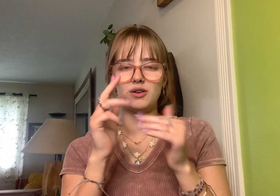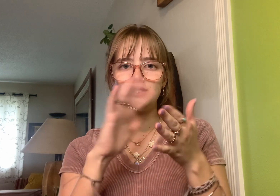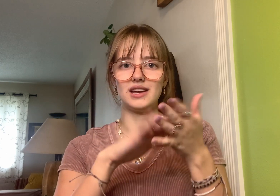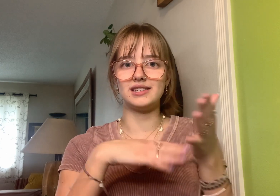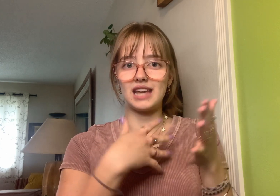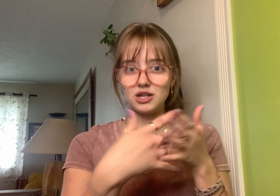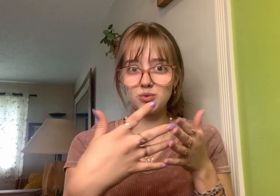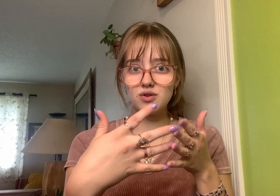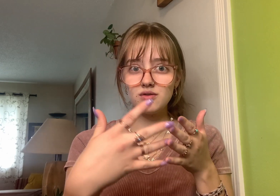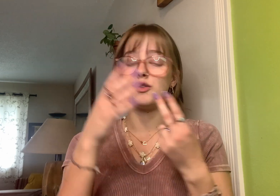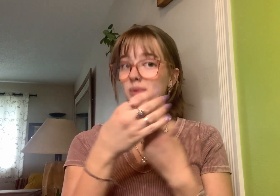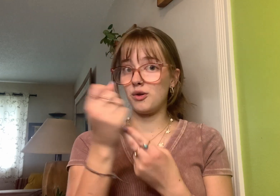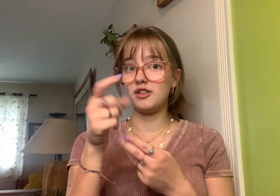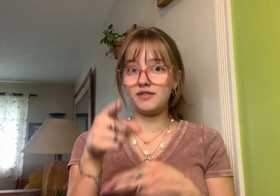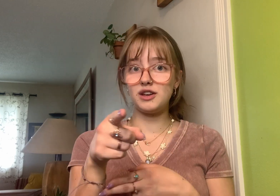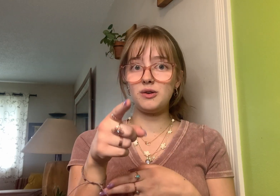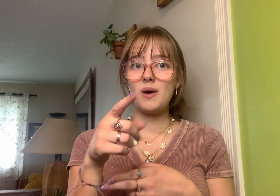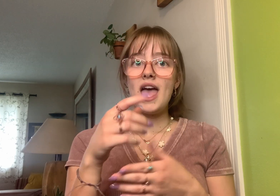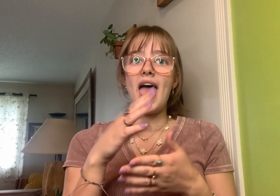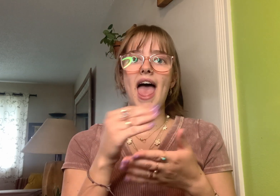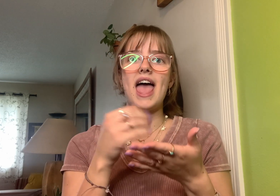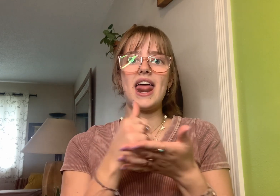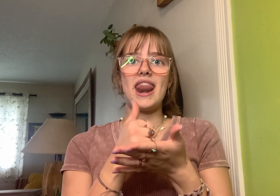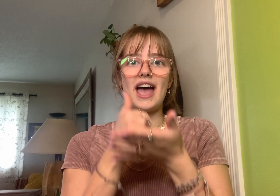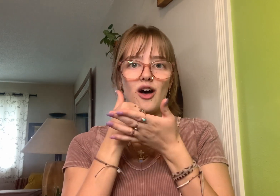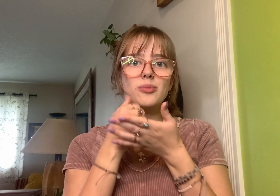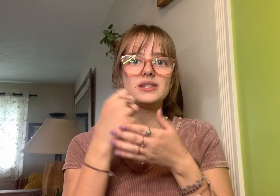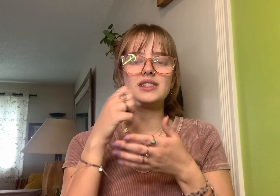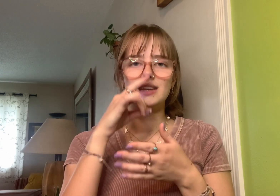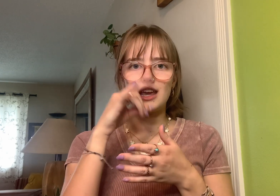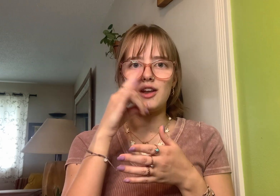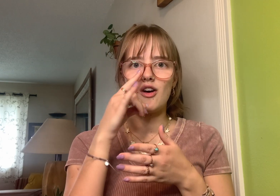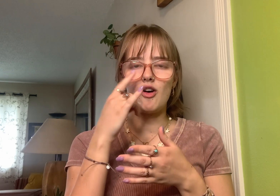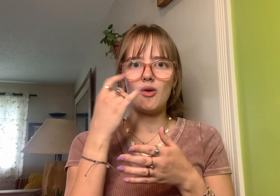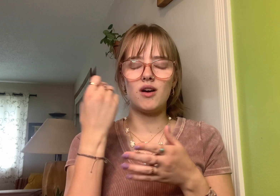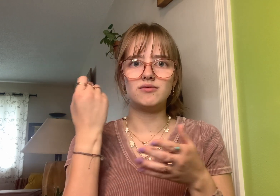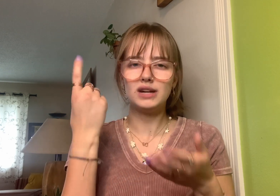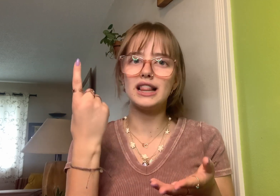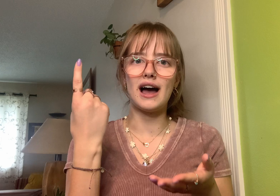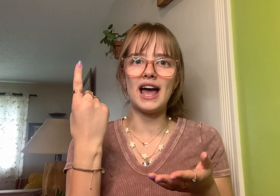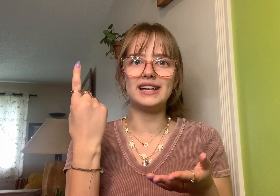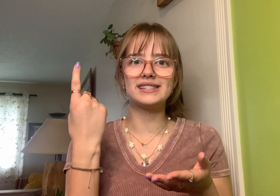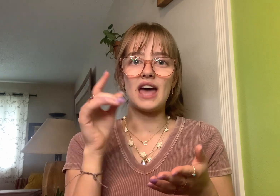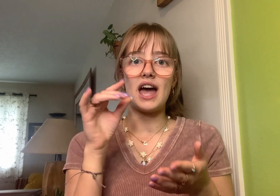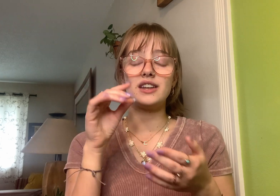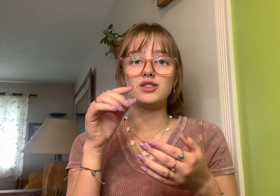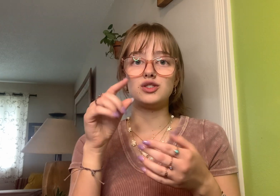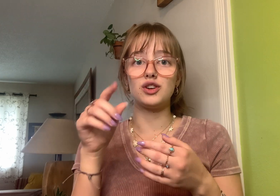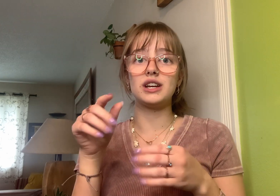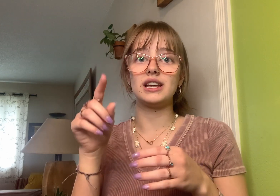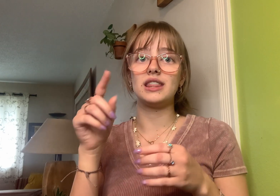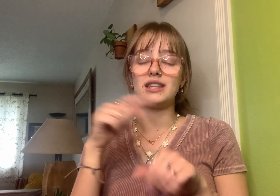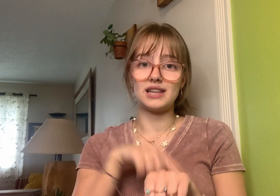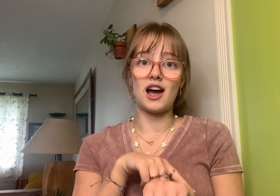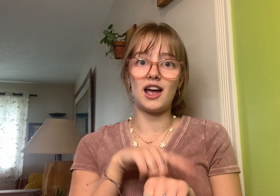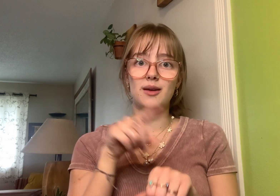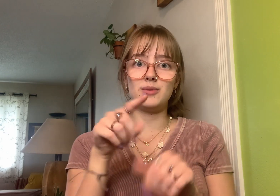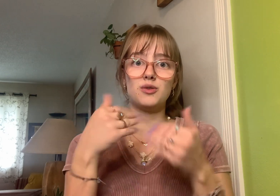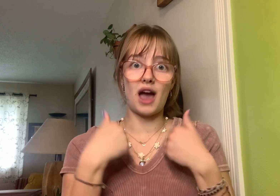a schedule for both of you and helps the kiddo realize that during the time you